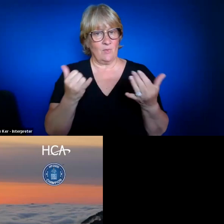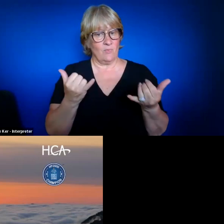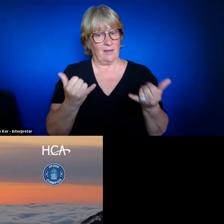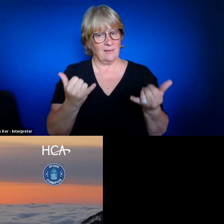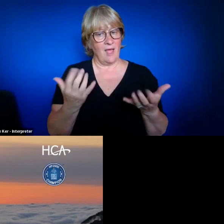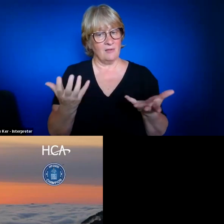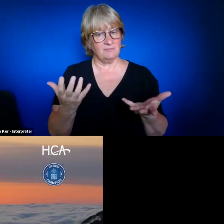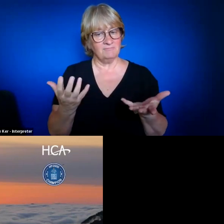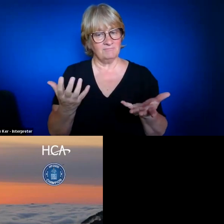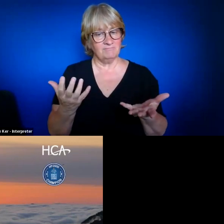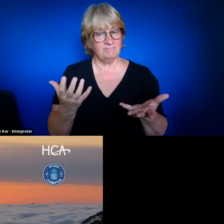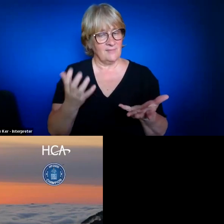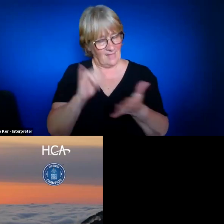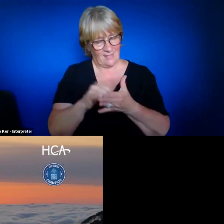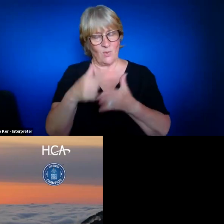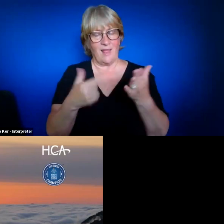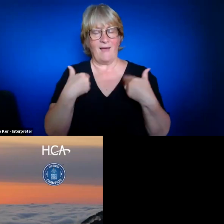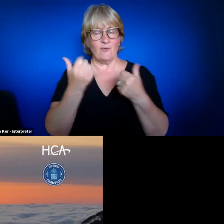I've got for everybody today, Jamie.